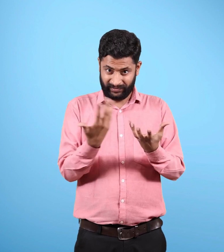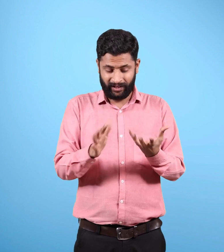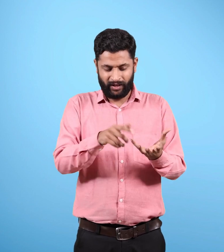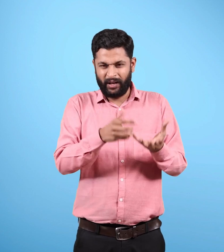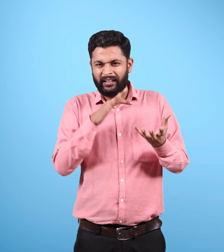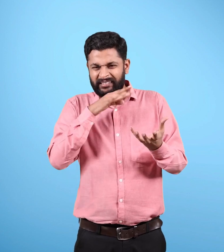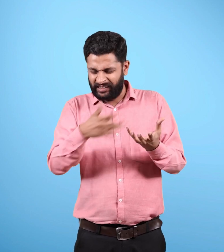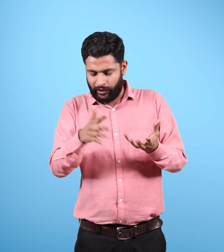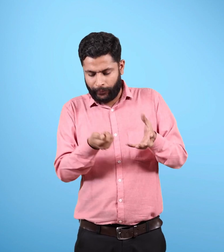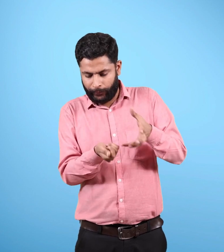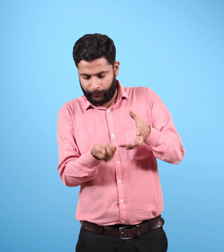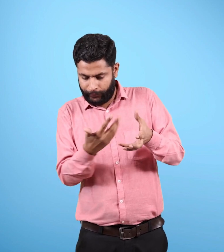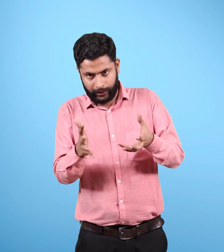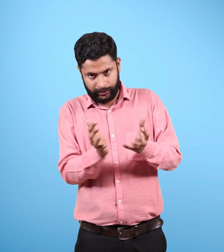Covered with a wet cloth.